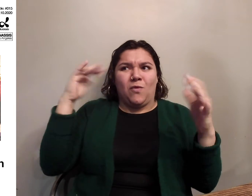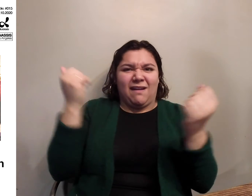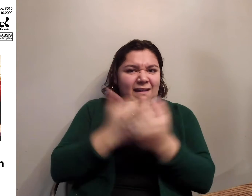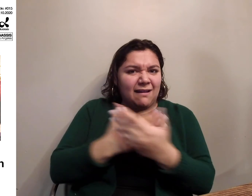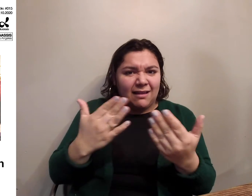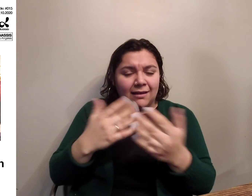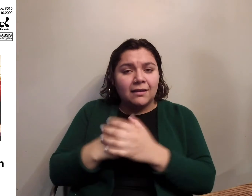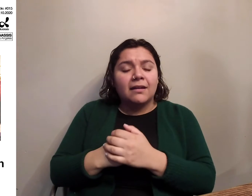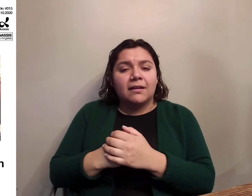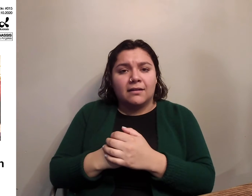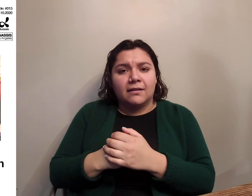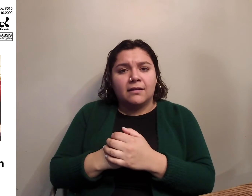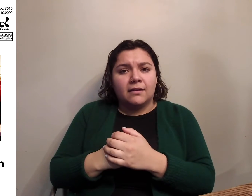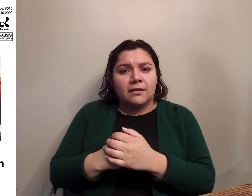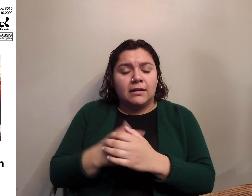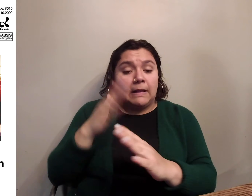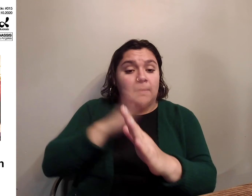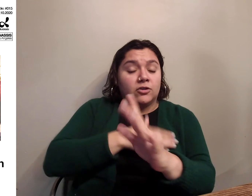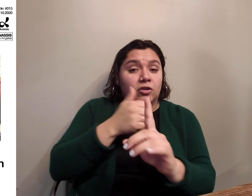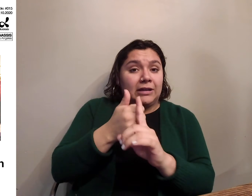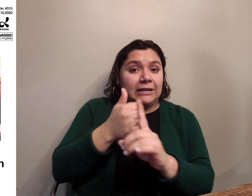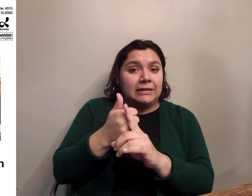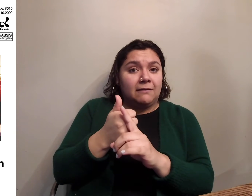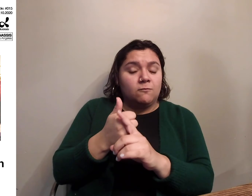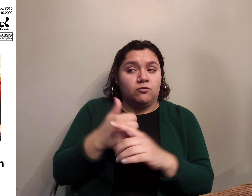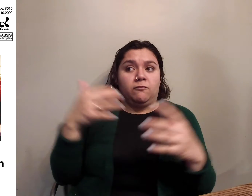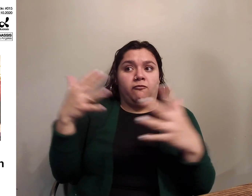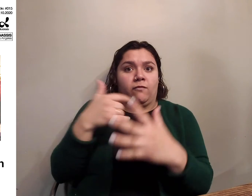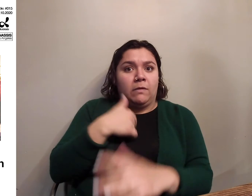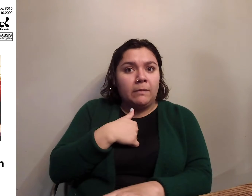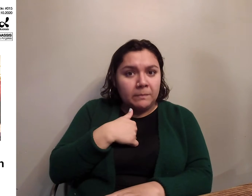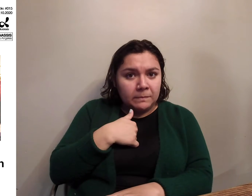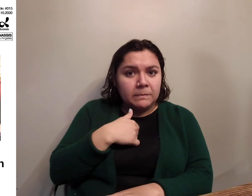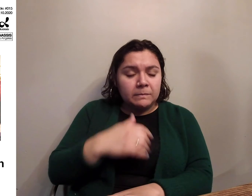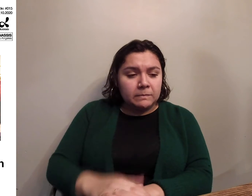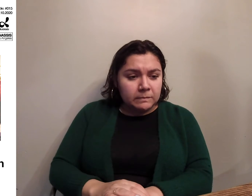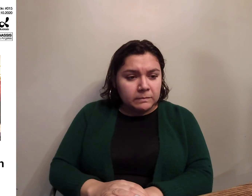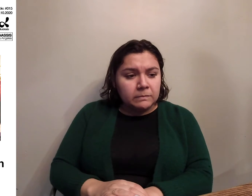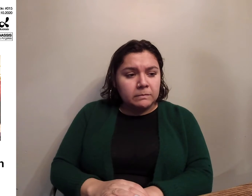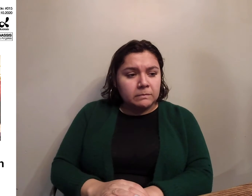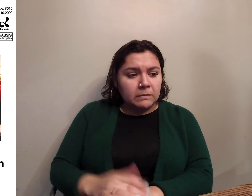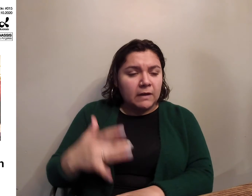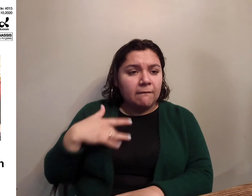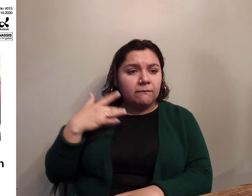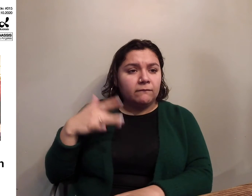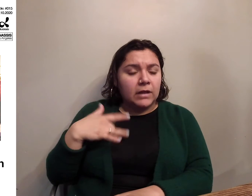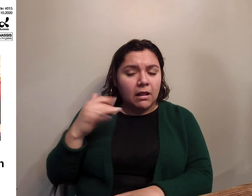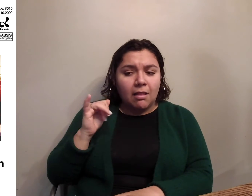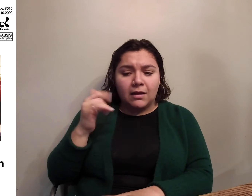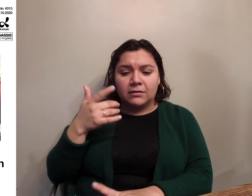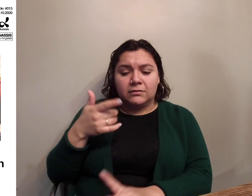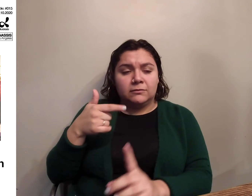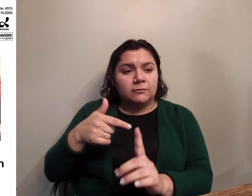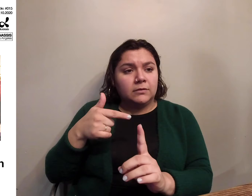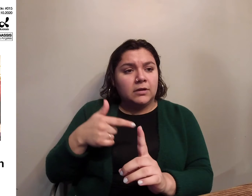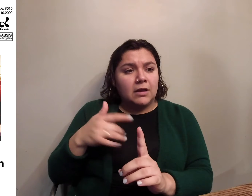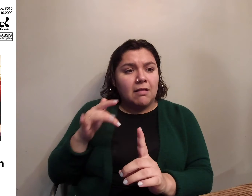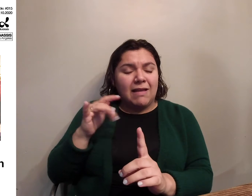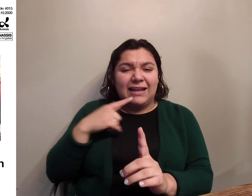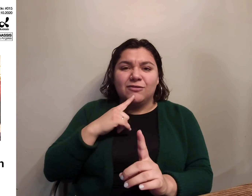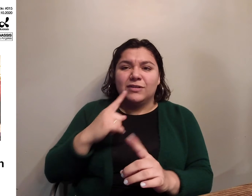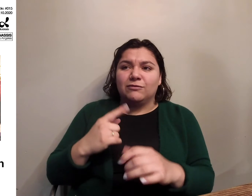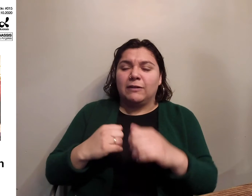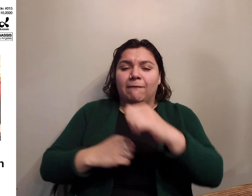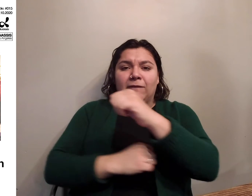And the song frightened me in that way, and felt as if it was a